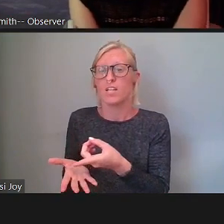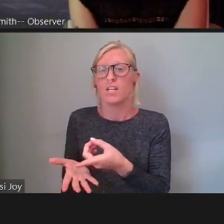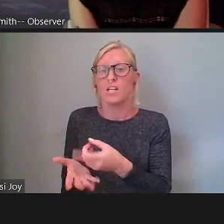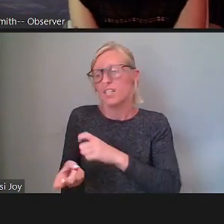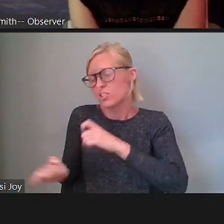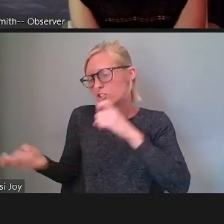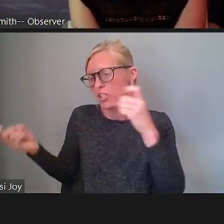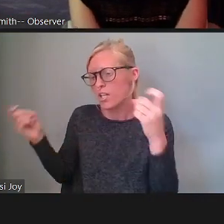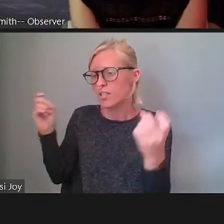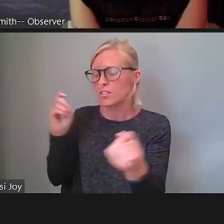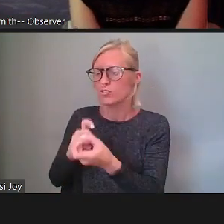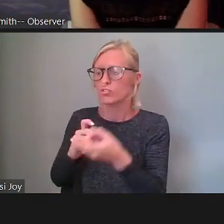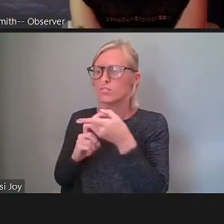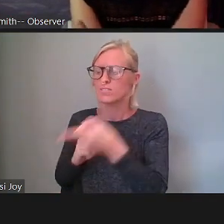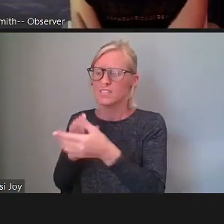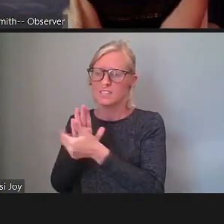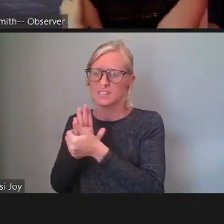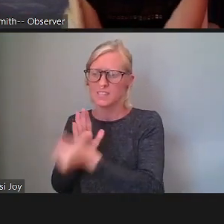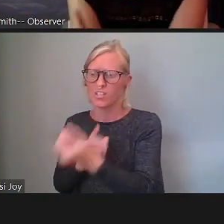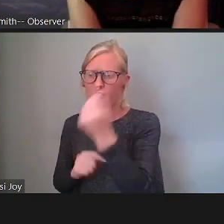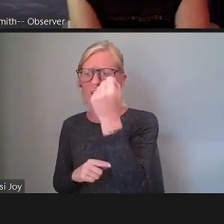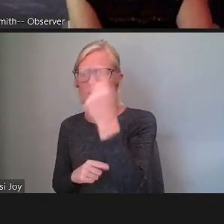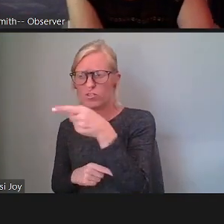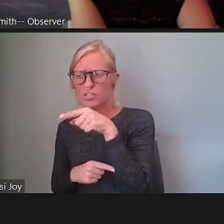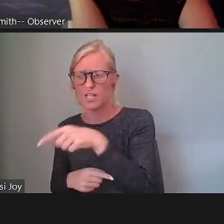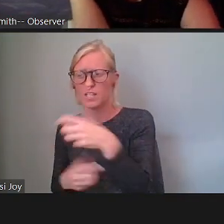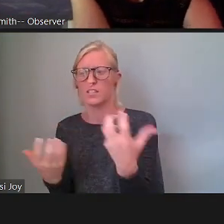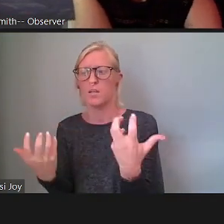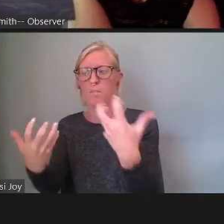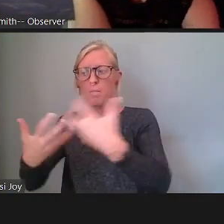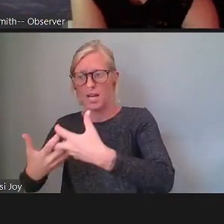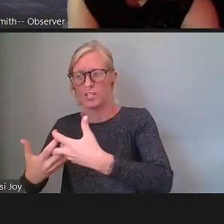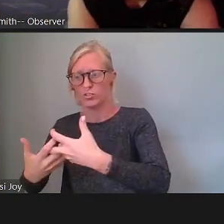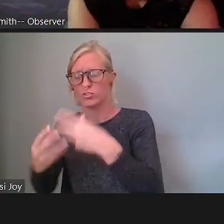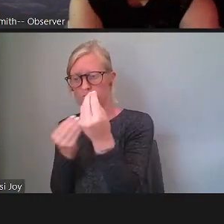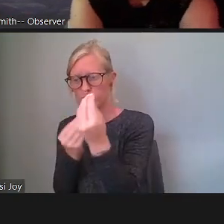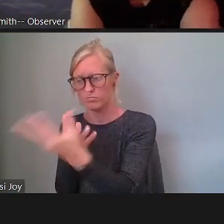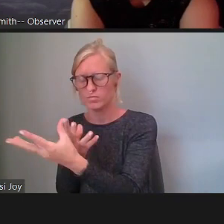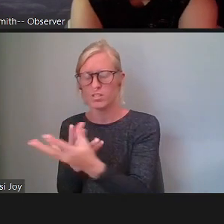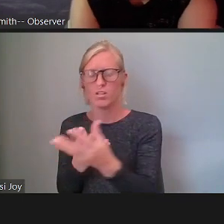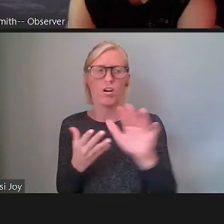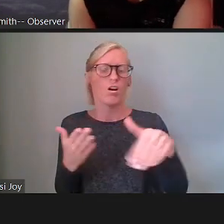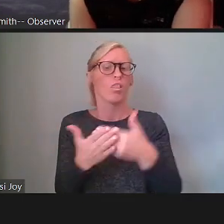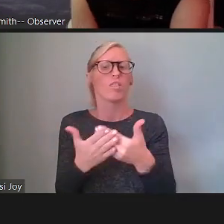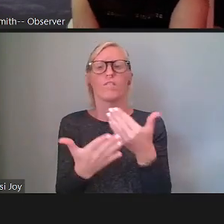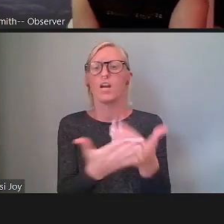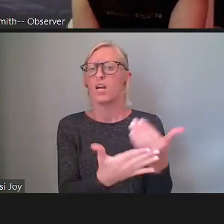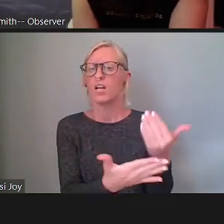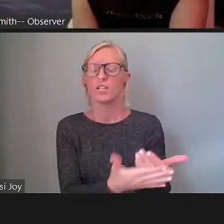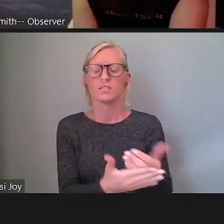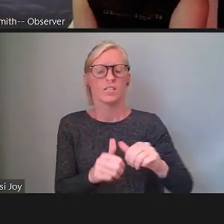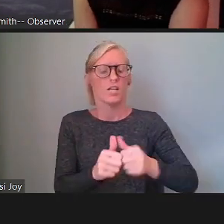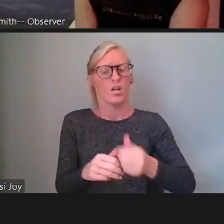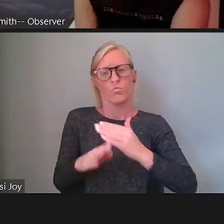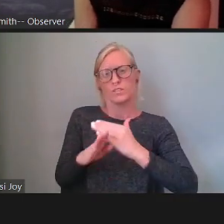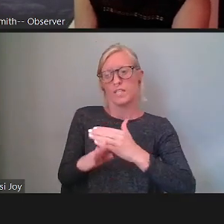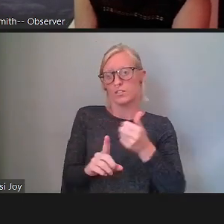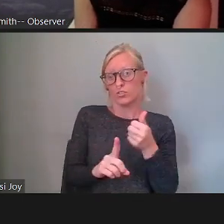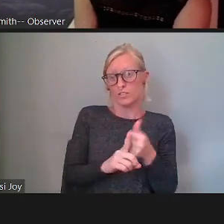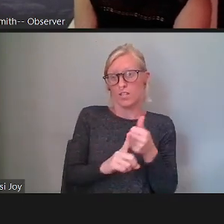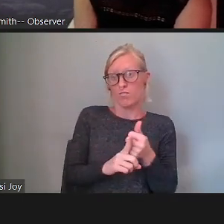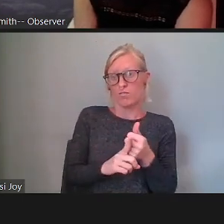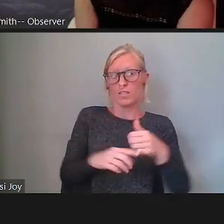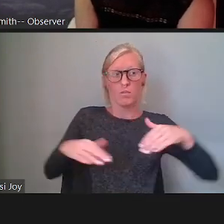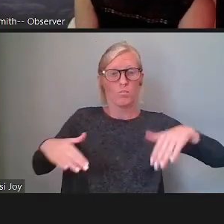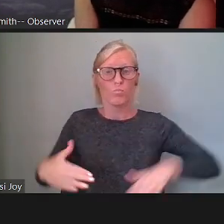to that person's developmental ability and their understanding around what the facts are, how to protect yourself, and methods